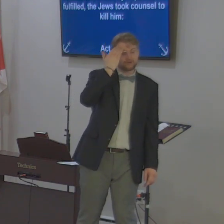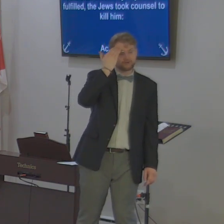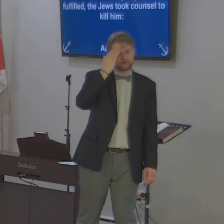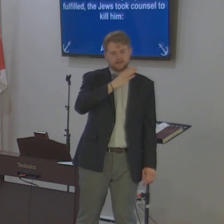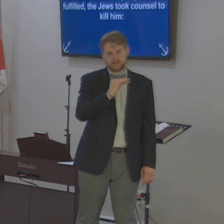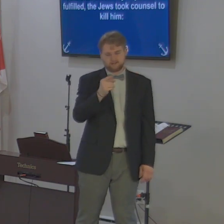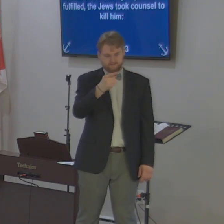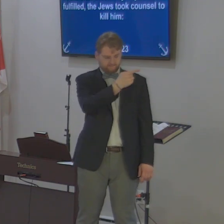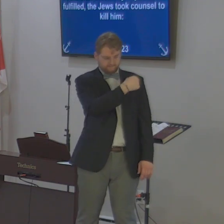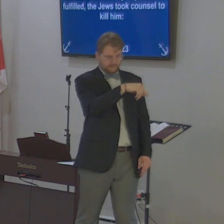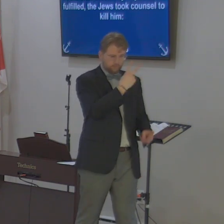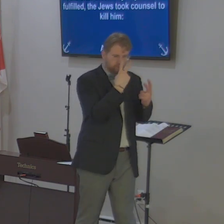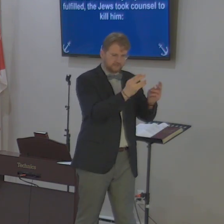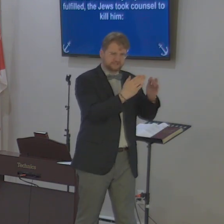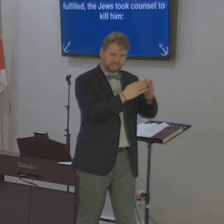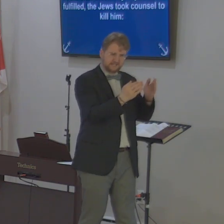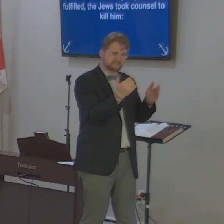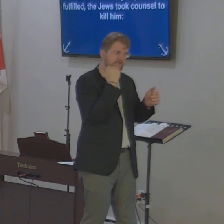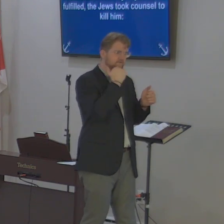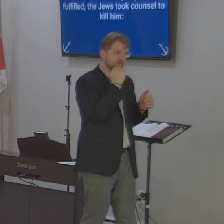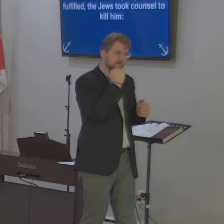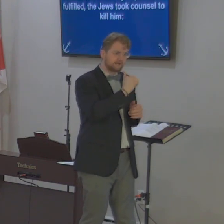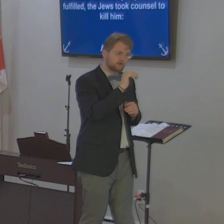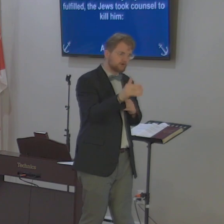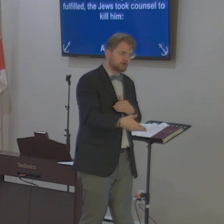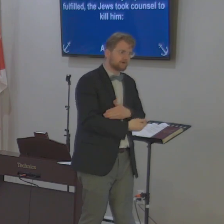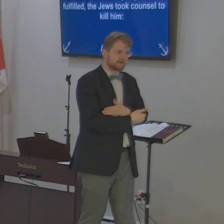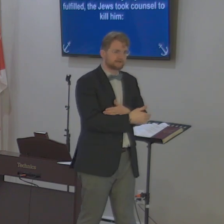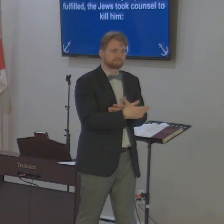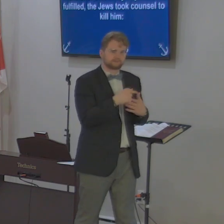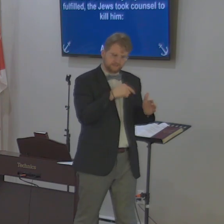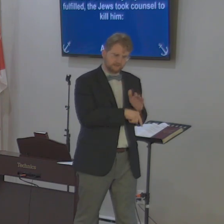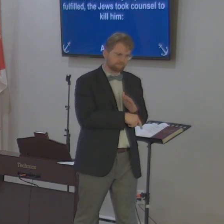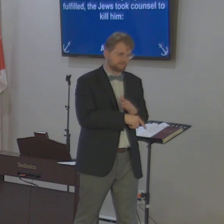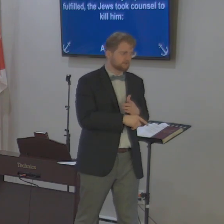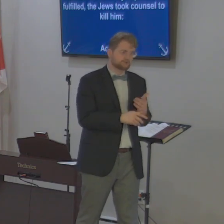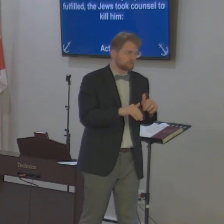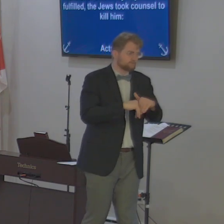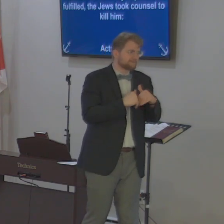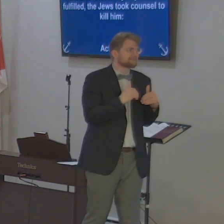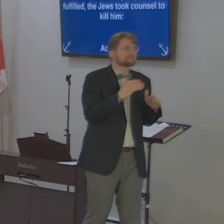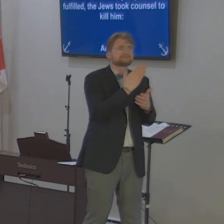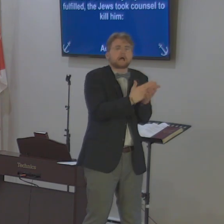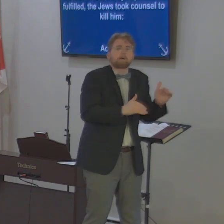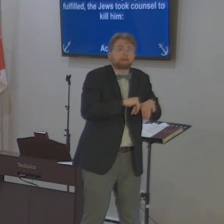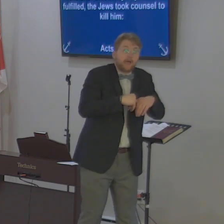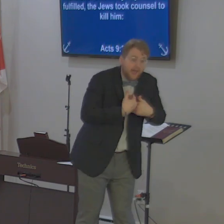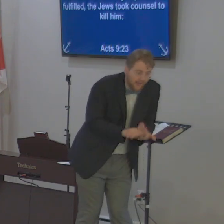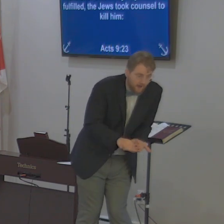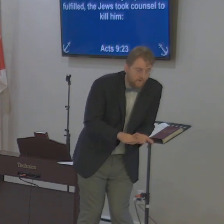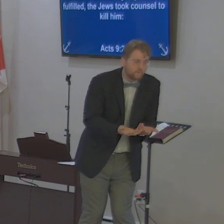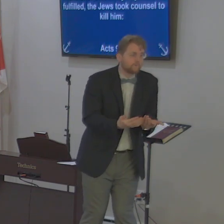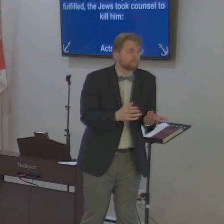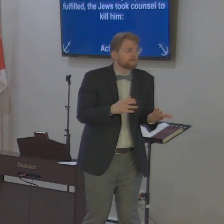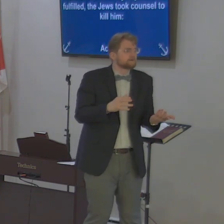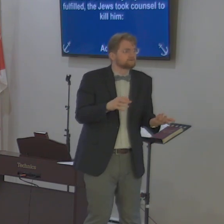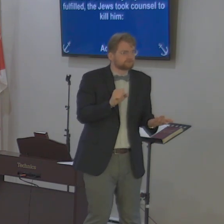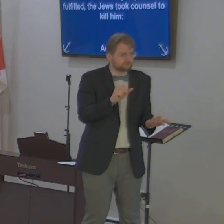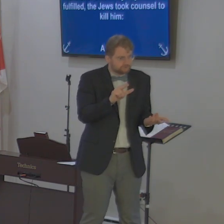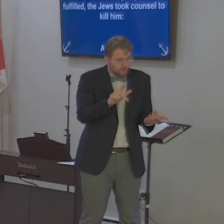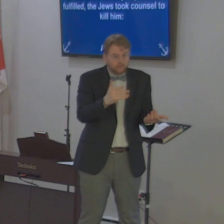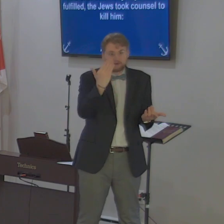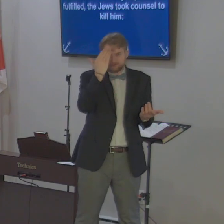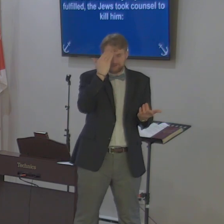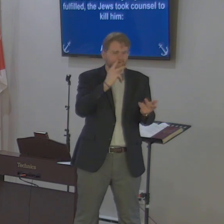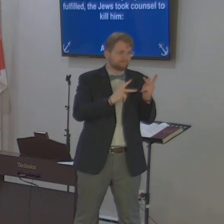him. So somehow this popped up for Saul to understand that there were people that were going to kill him. Now,